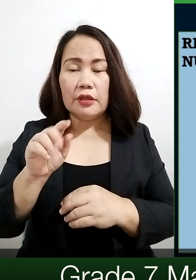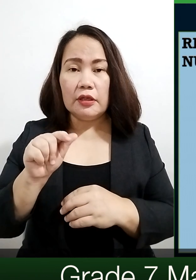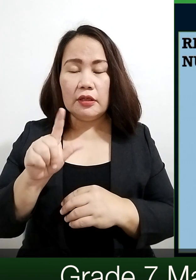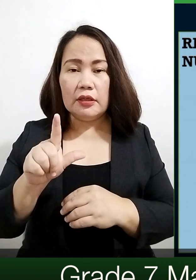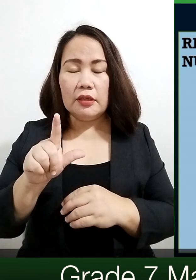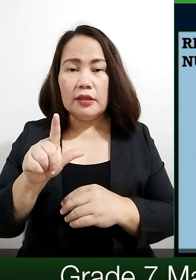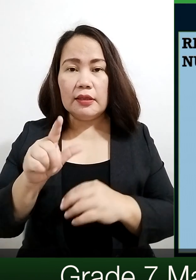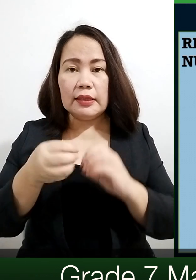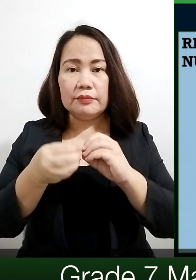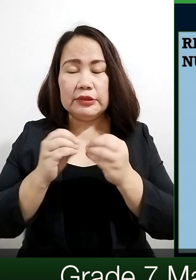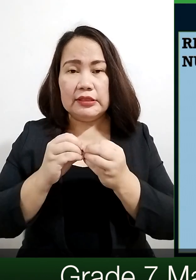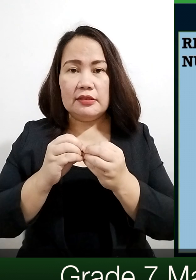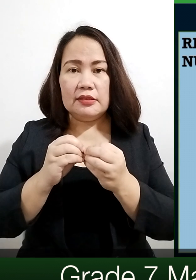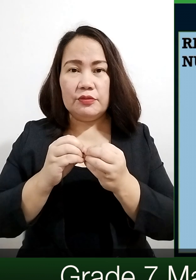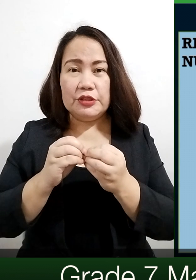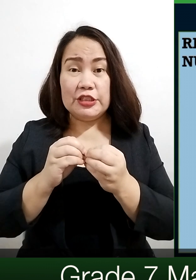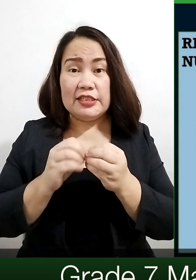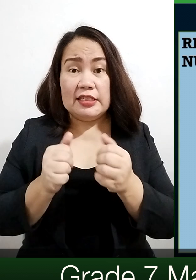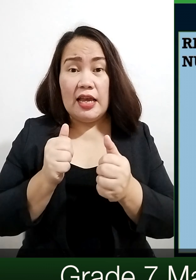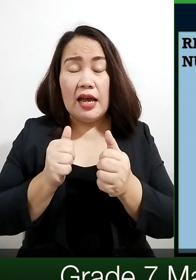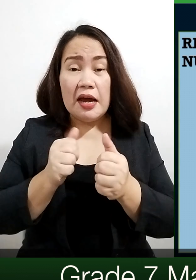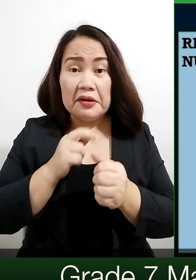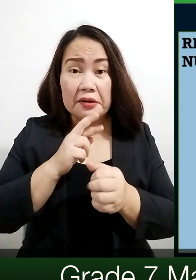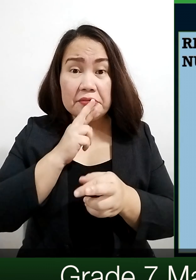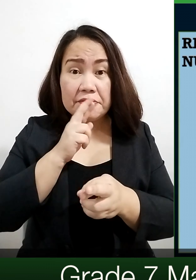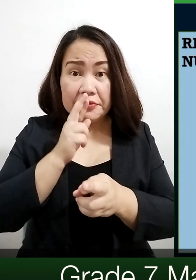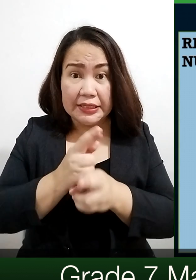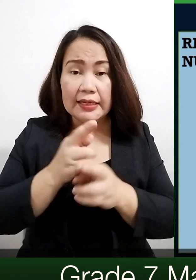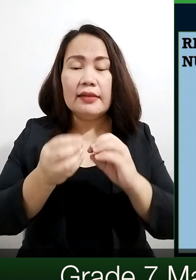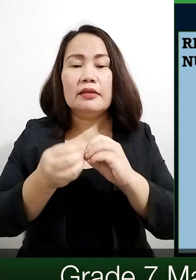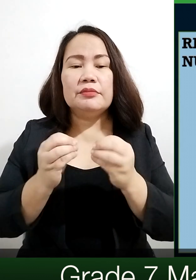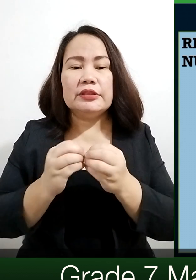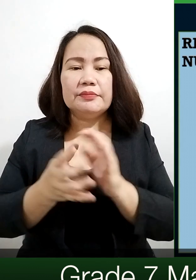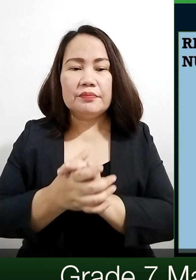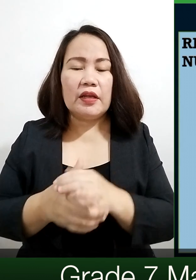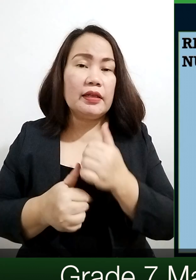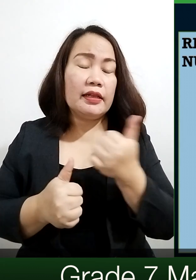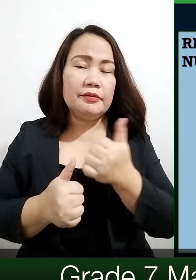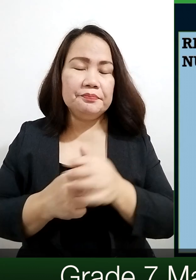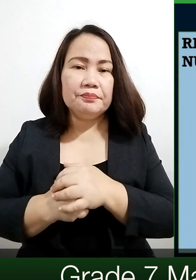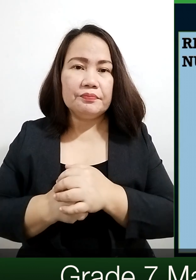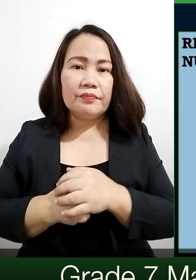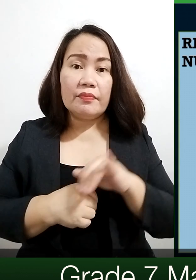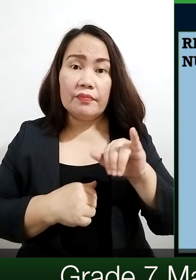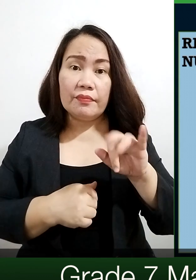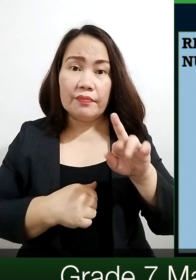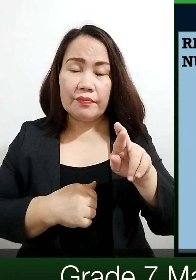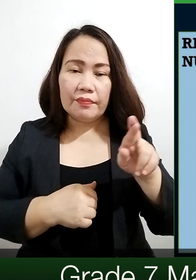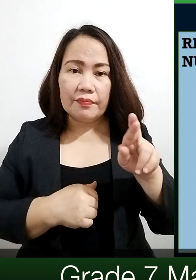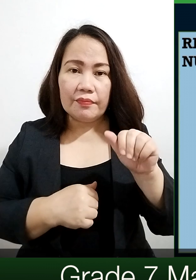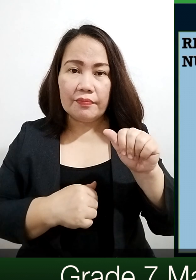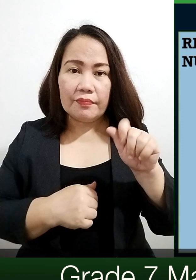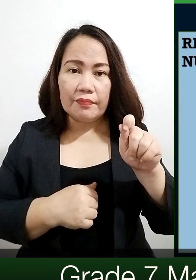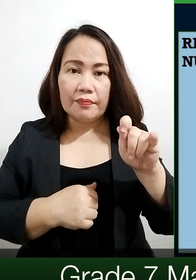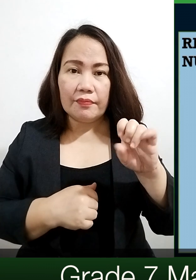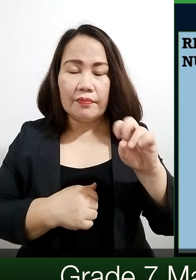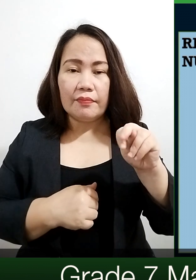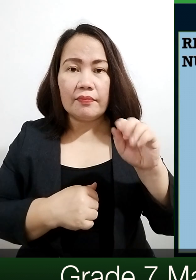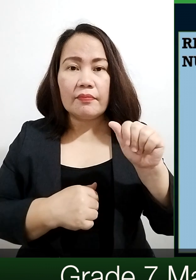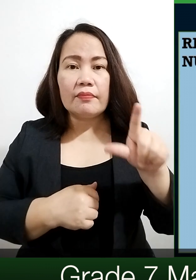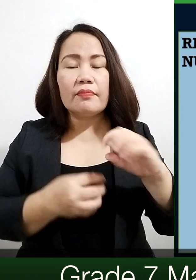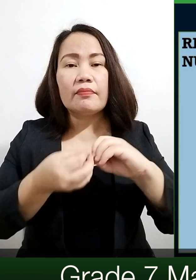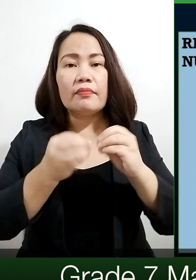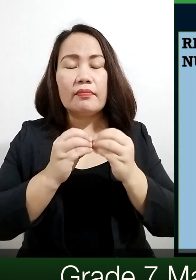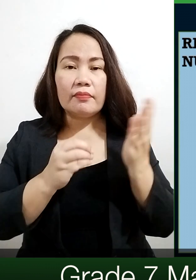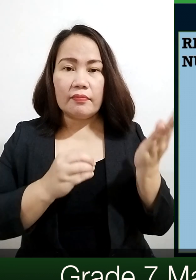of the subsets of real numbers. Now, another subset of real numbers is the irrational number.